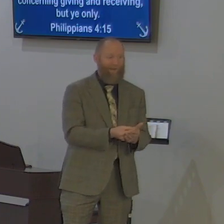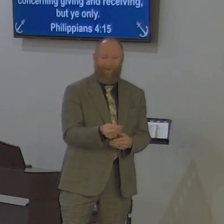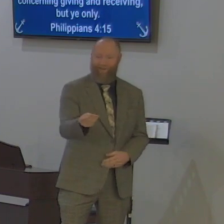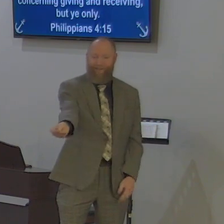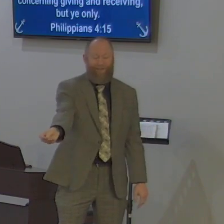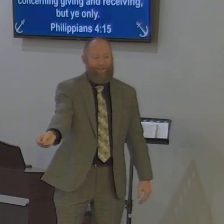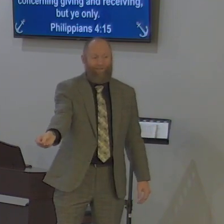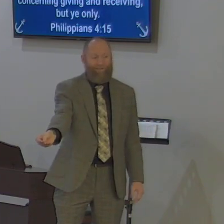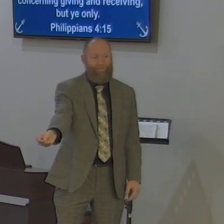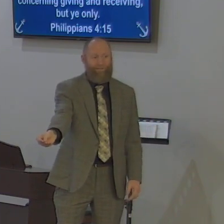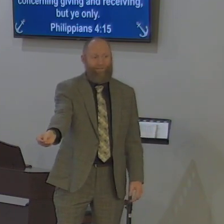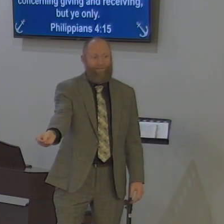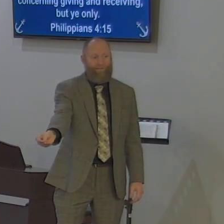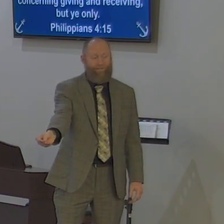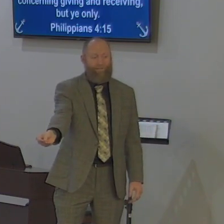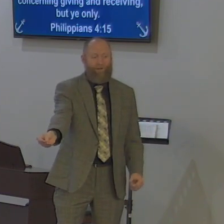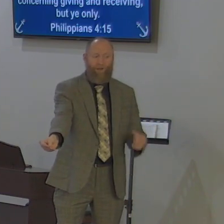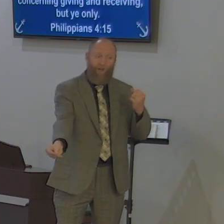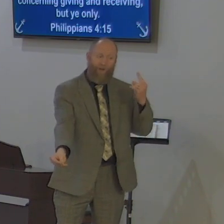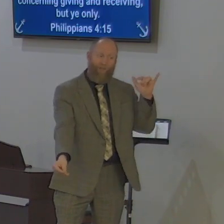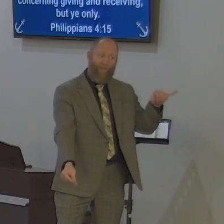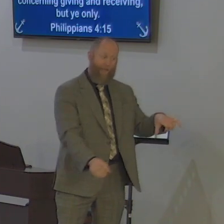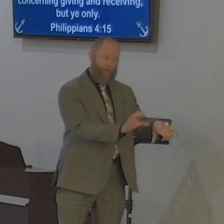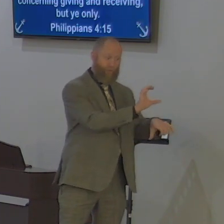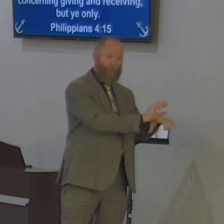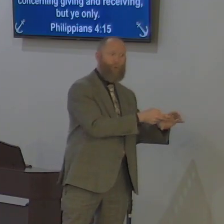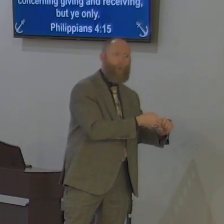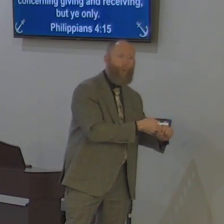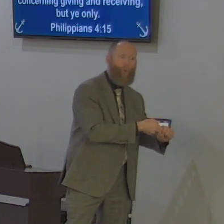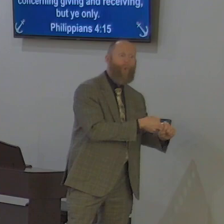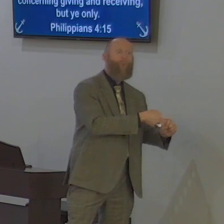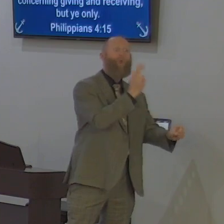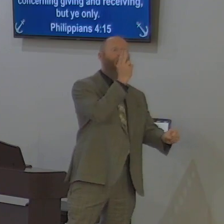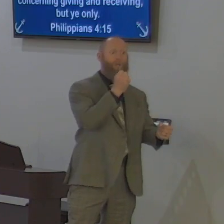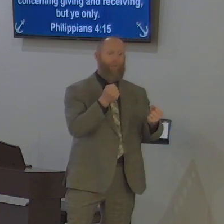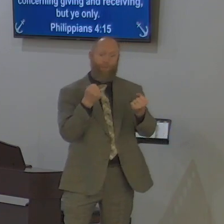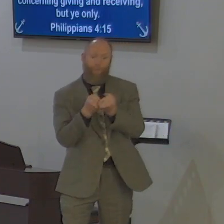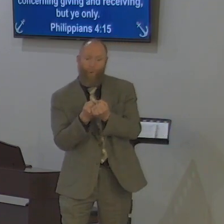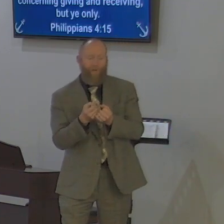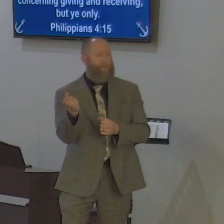There was never a quitting on their part. There was never a dropping of their interest